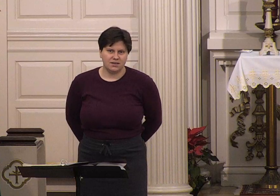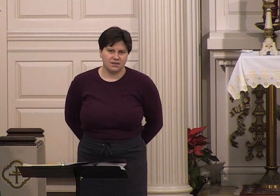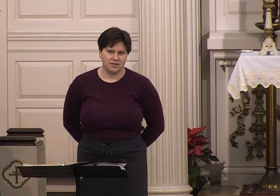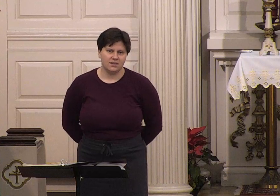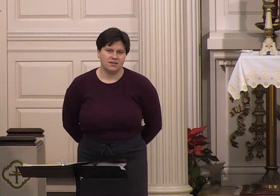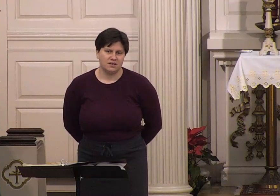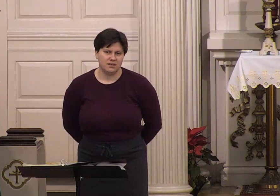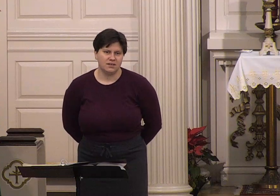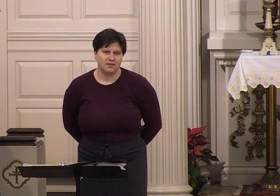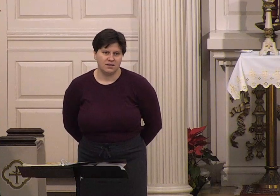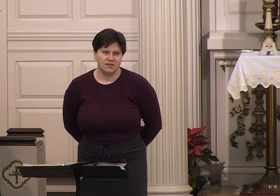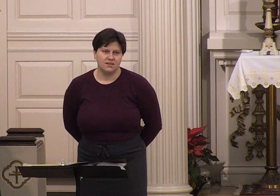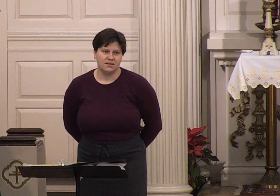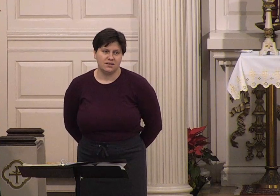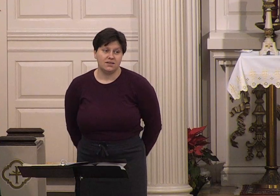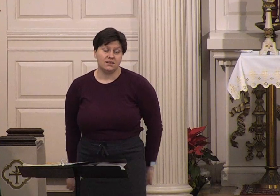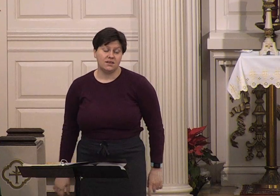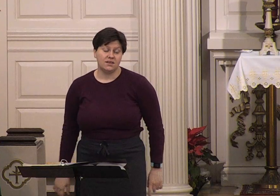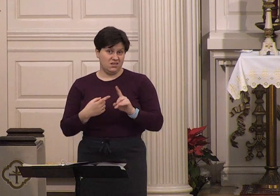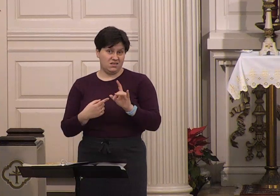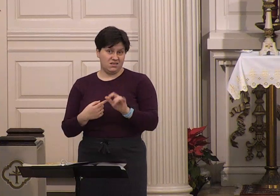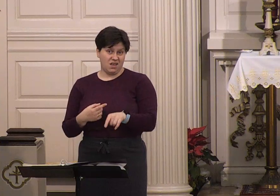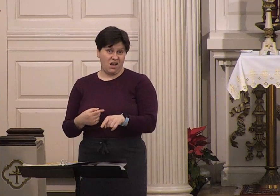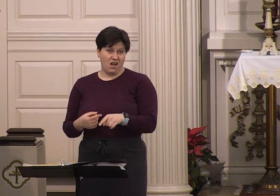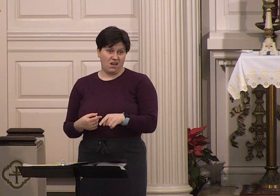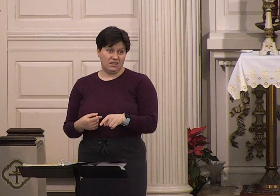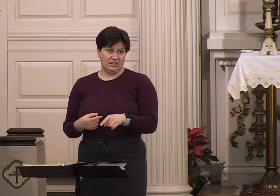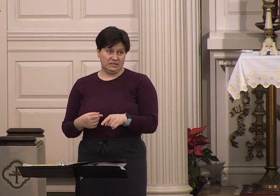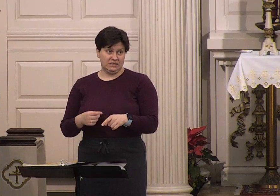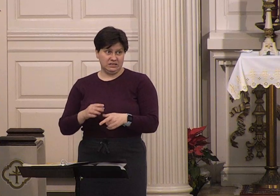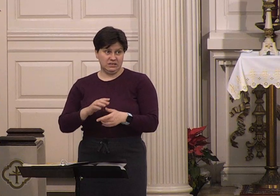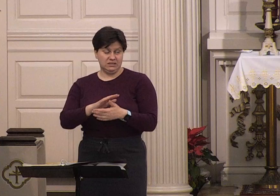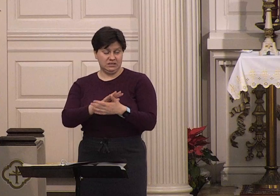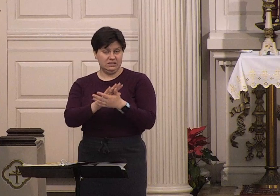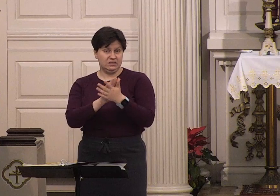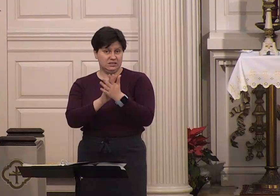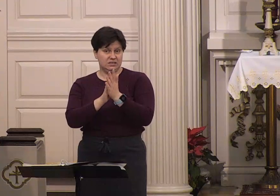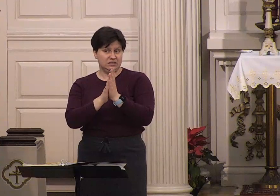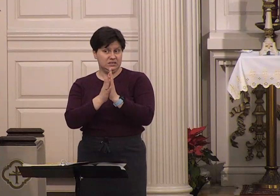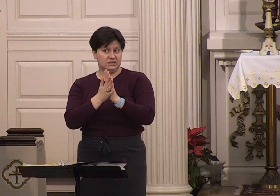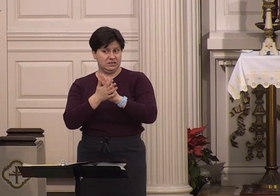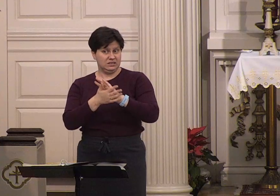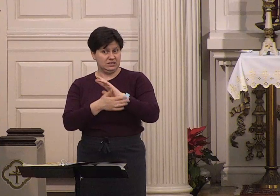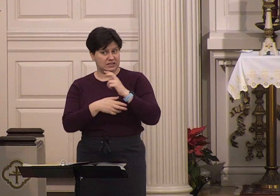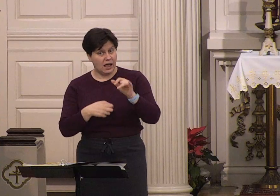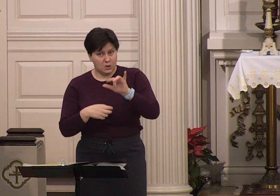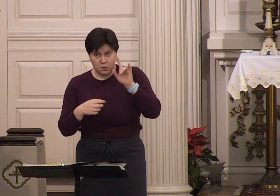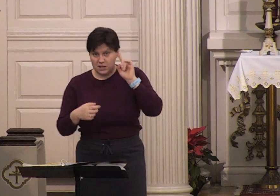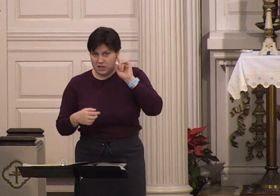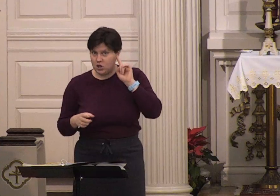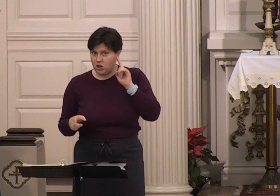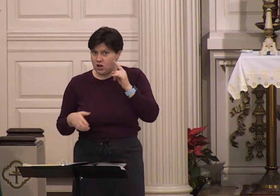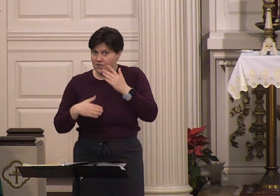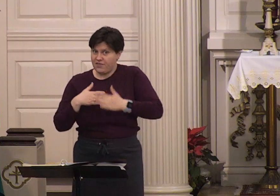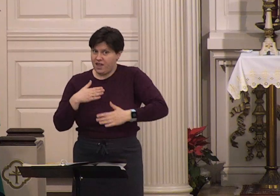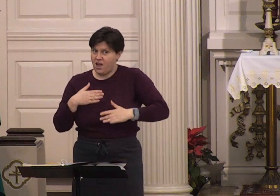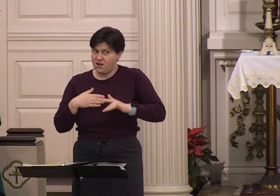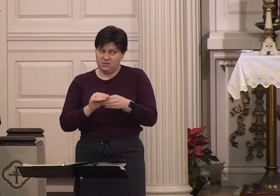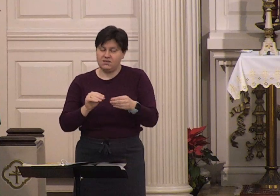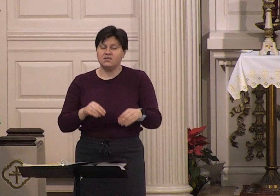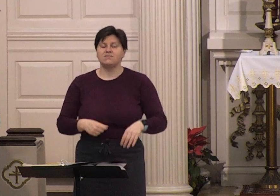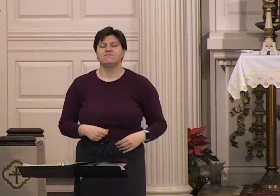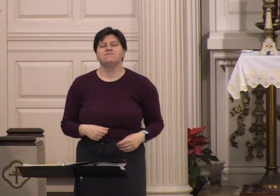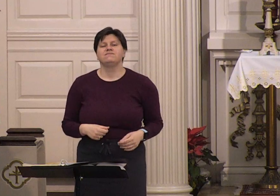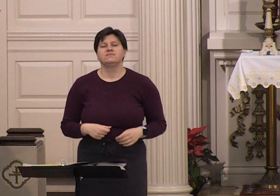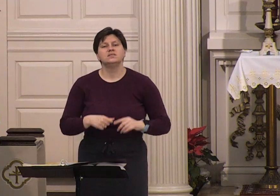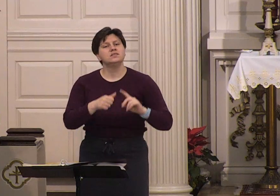In the meantime, things may get difficult, as we hear at the very end. So the first reason why